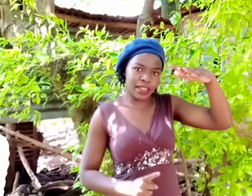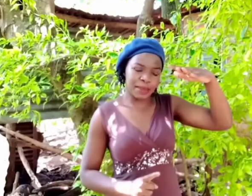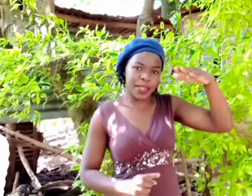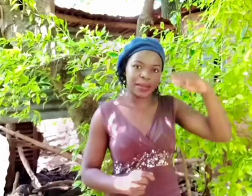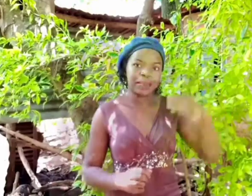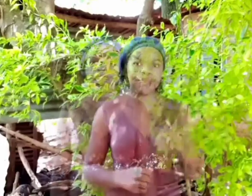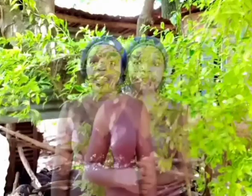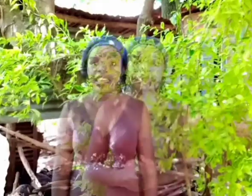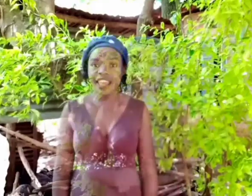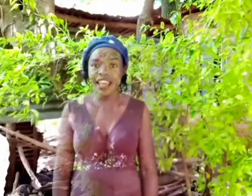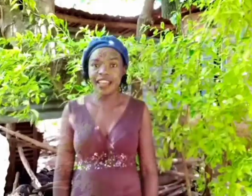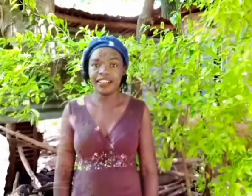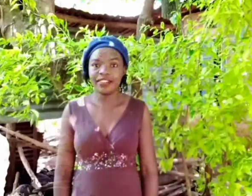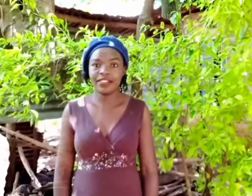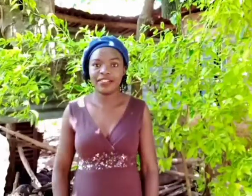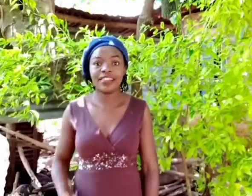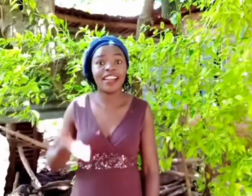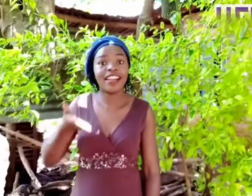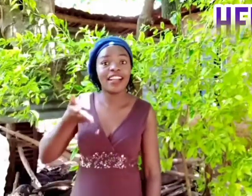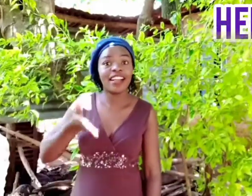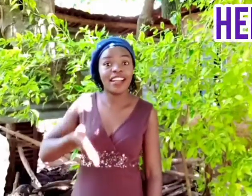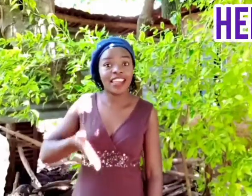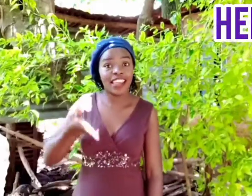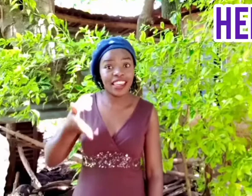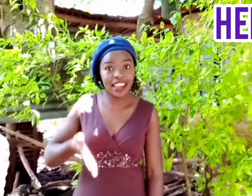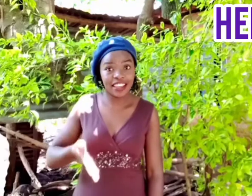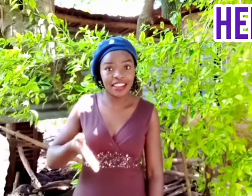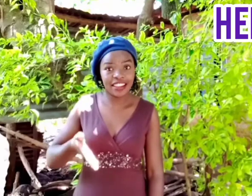Disappear. Here. Here.